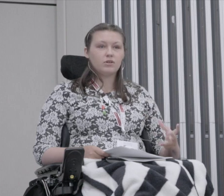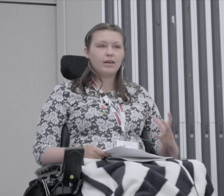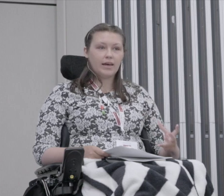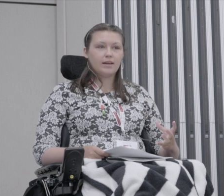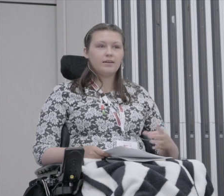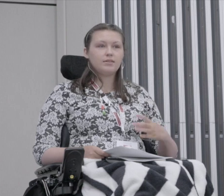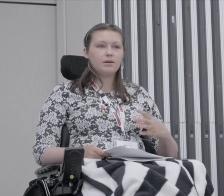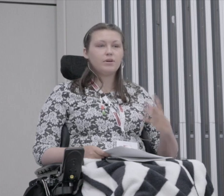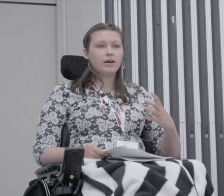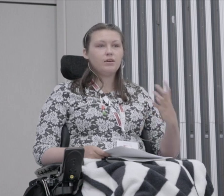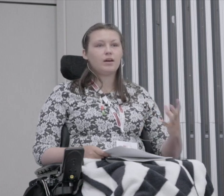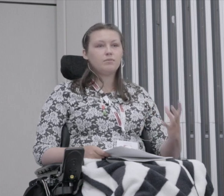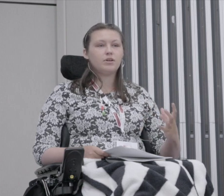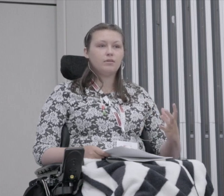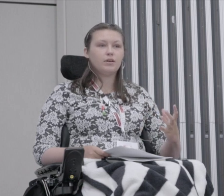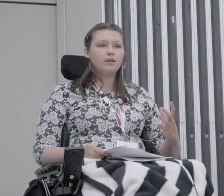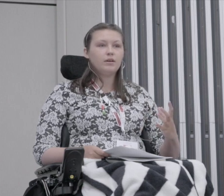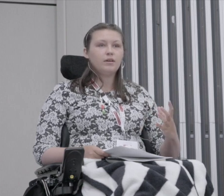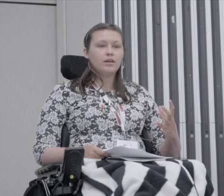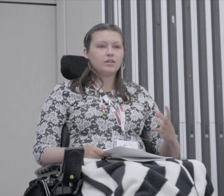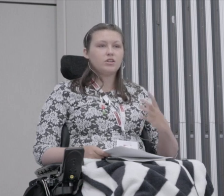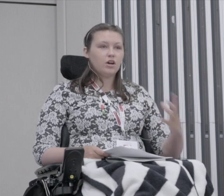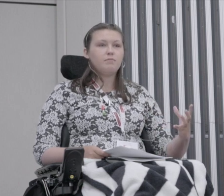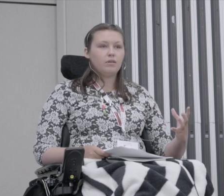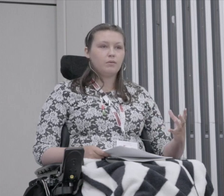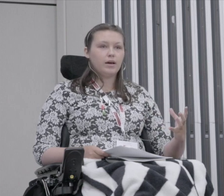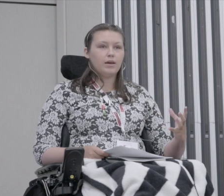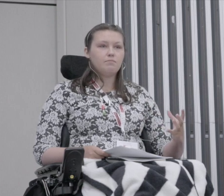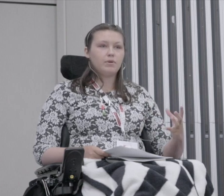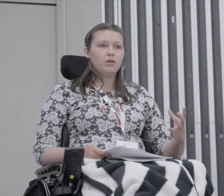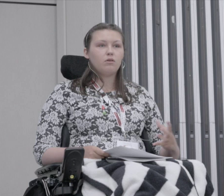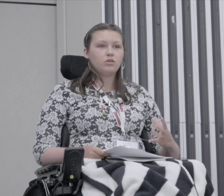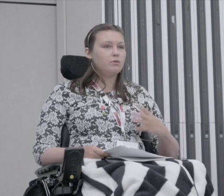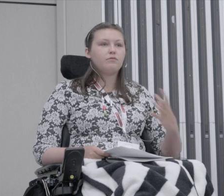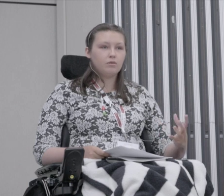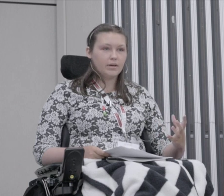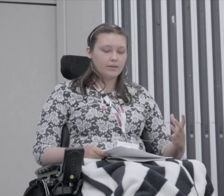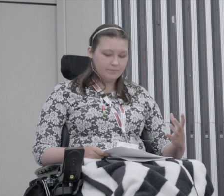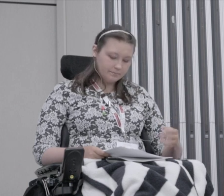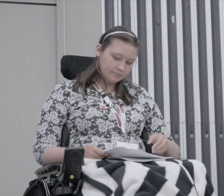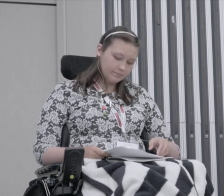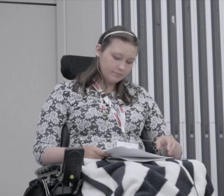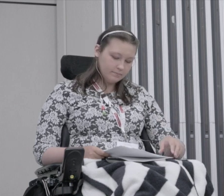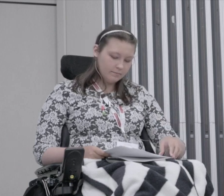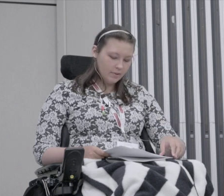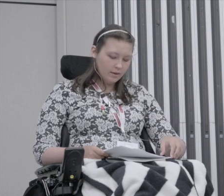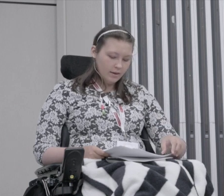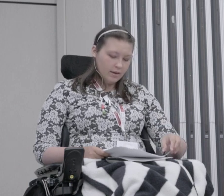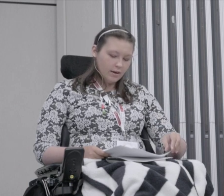role model again. It's someone I can look up to that is going to show me the way, but not do it for me.